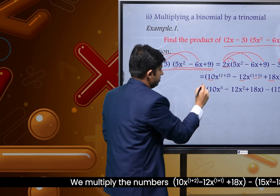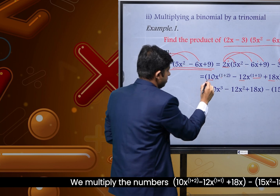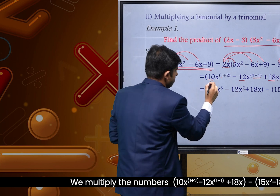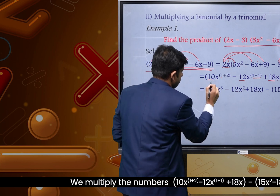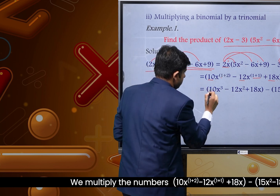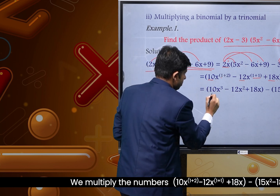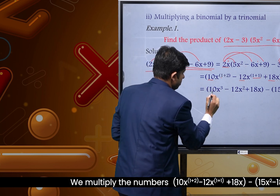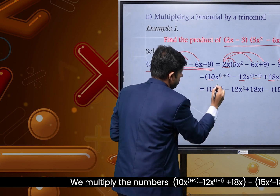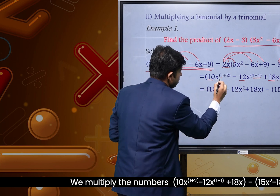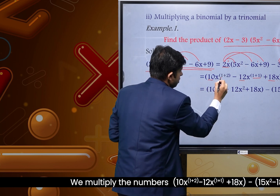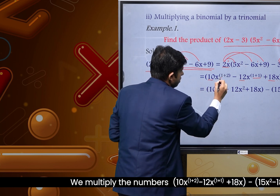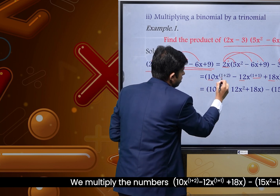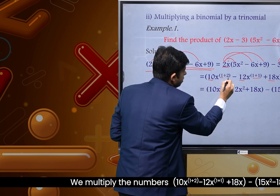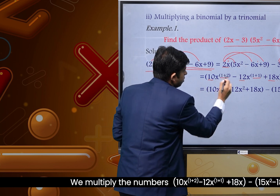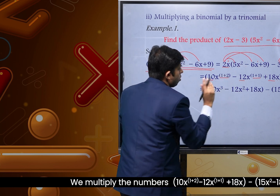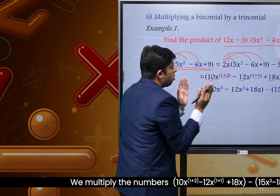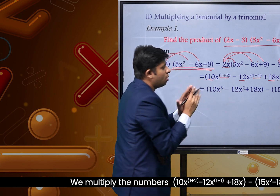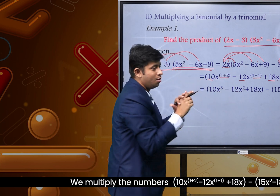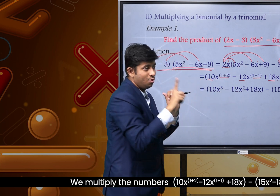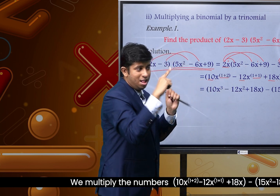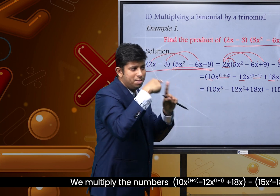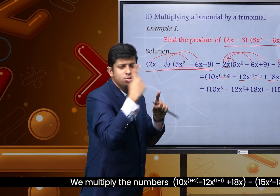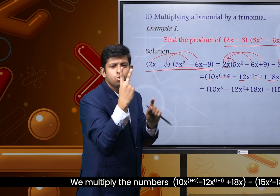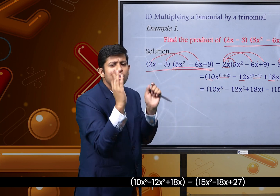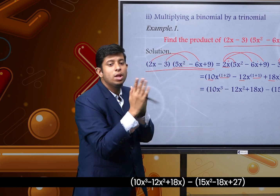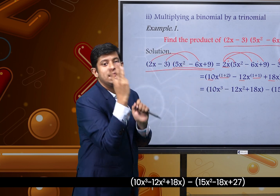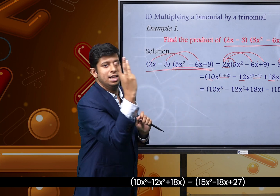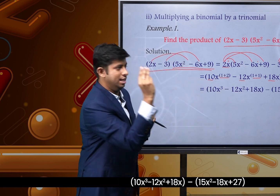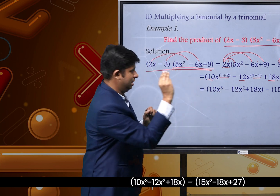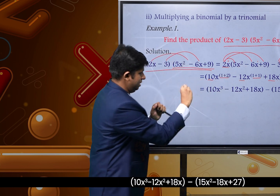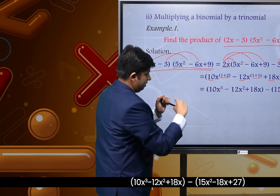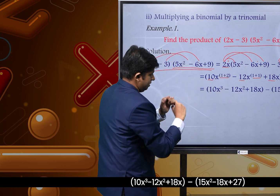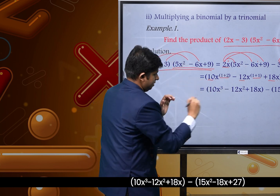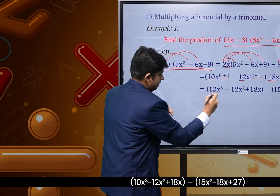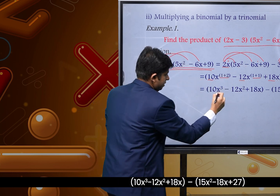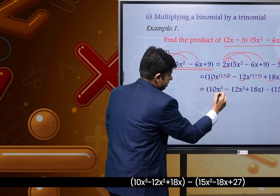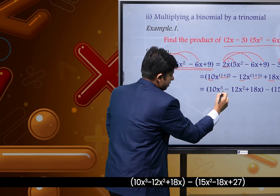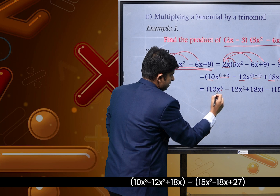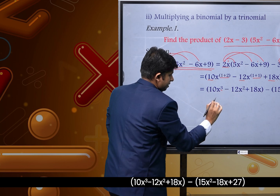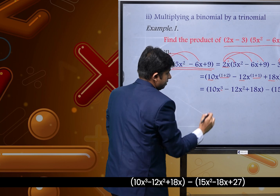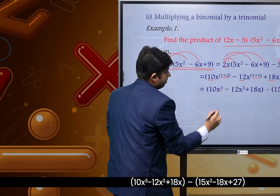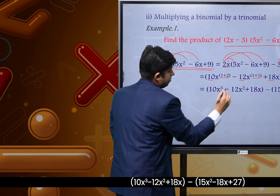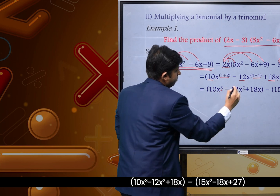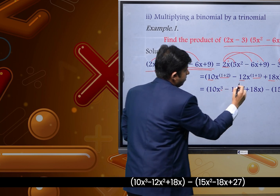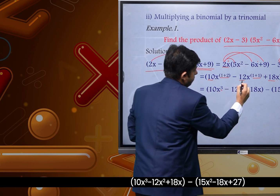X to the power of 3